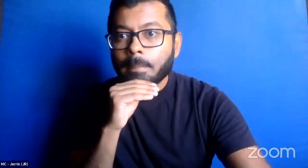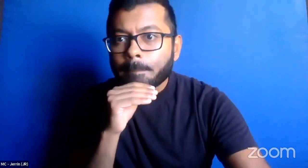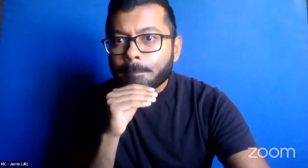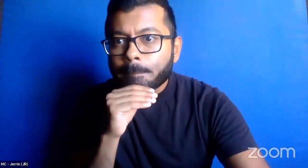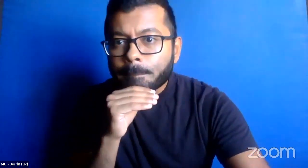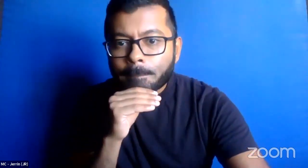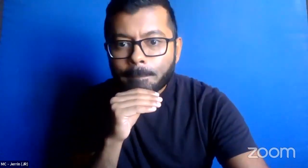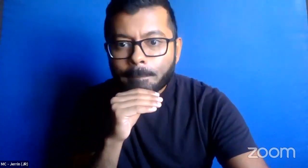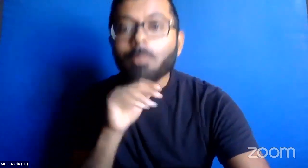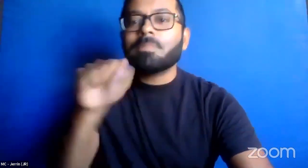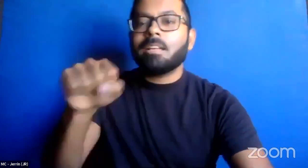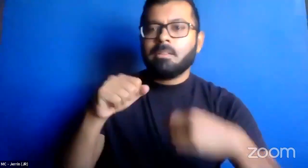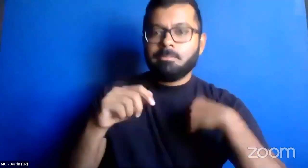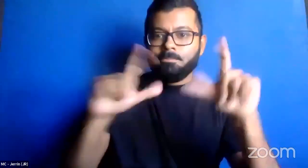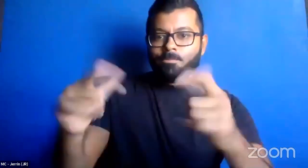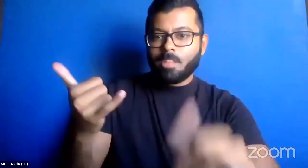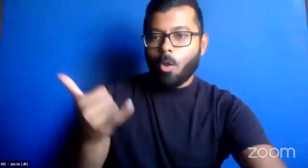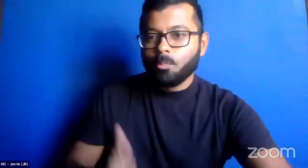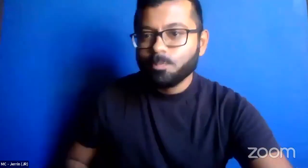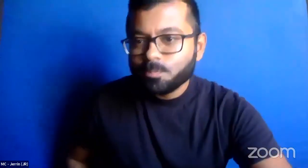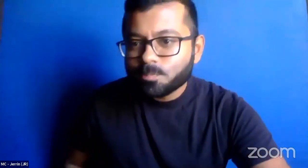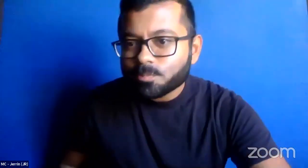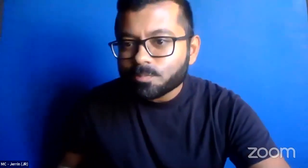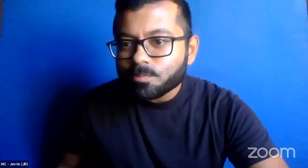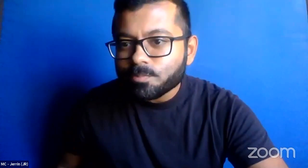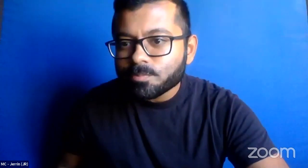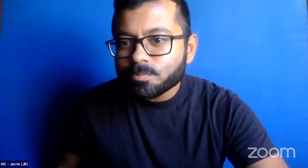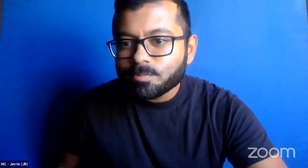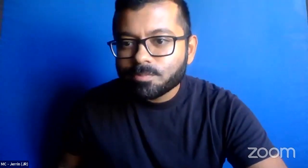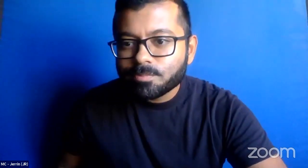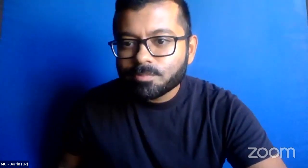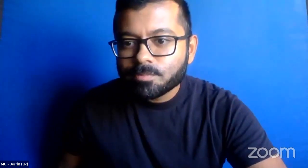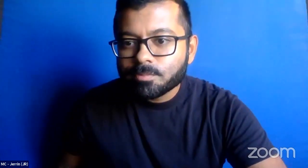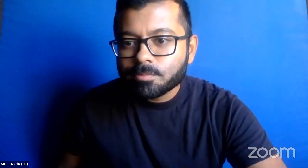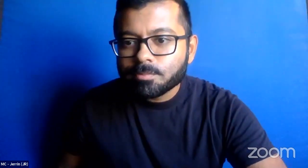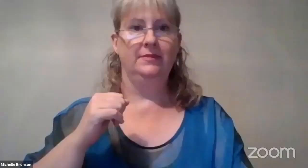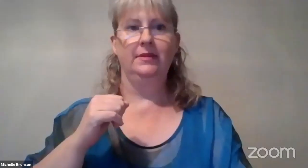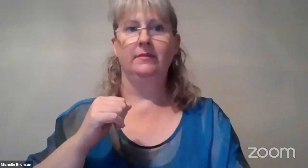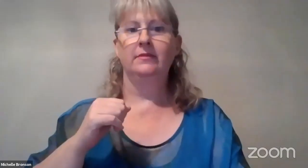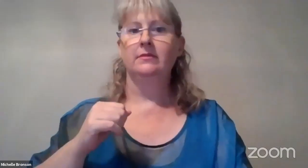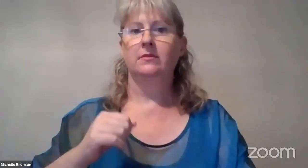All right, Michelle, you have a comment. Let me spotlight you just a moment.